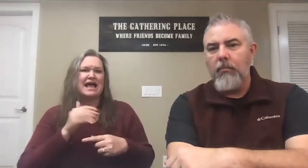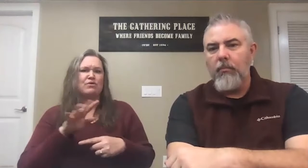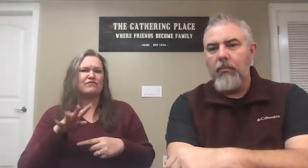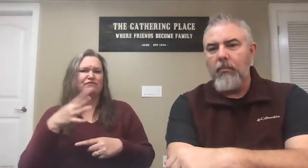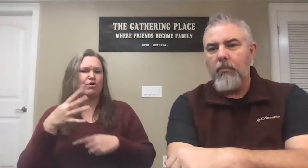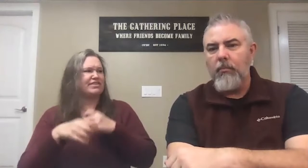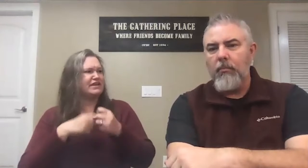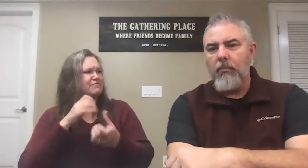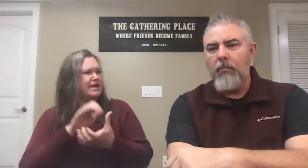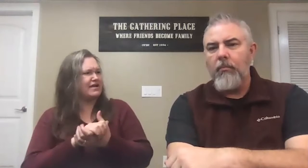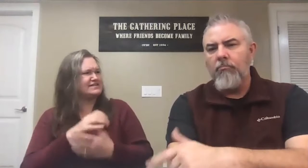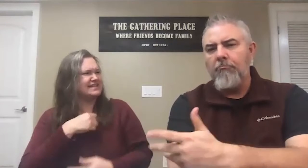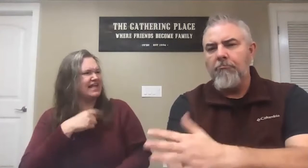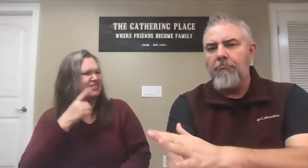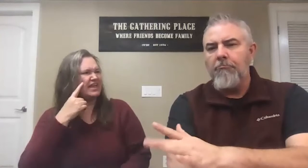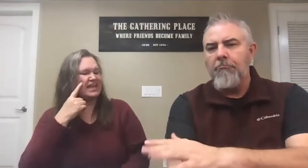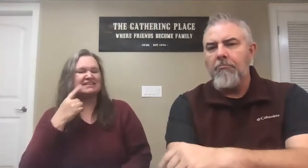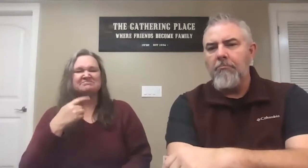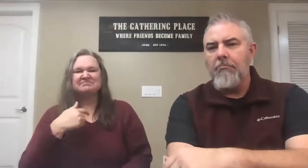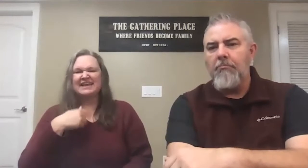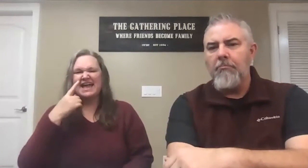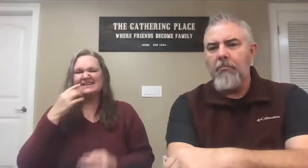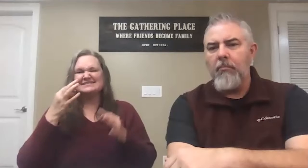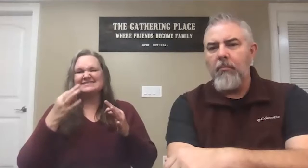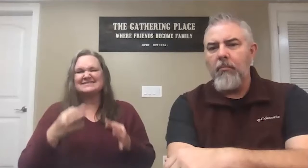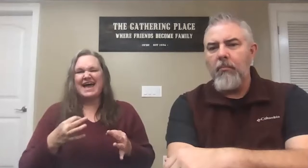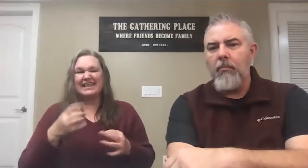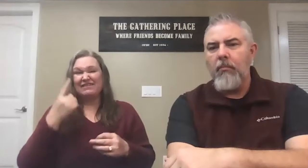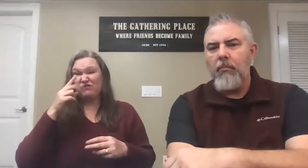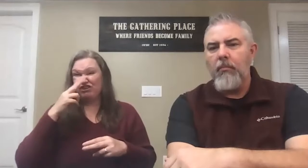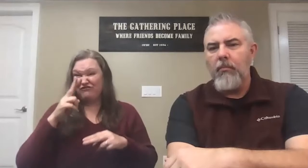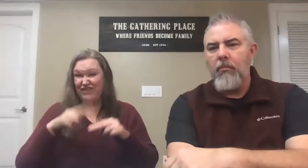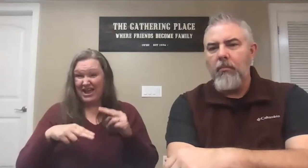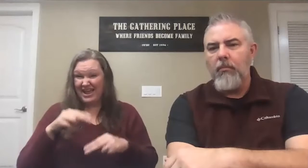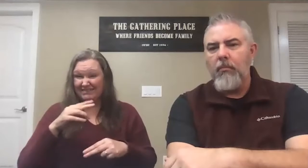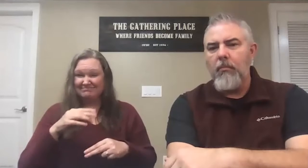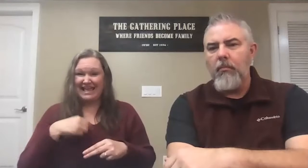talked until our 4th year of marriage. I decided for fun,